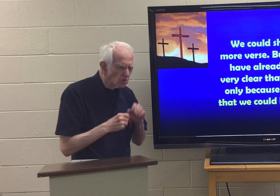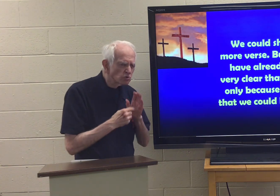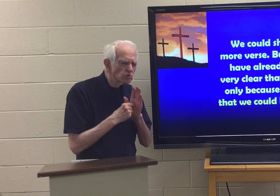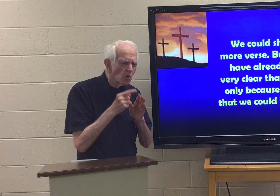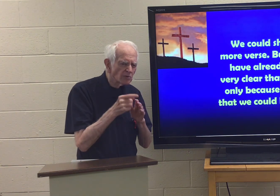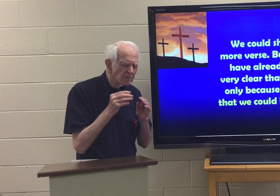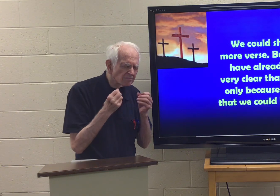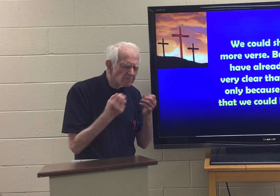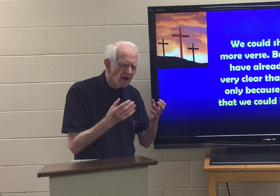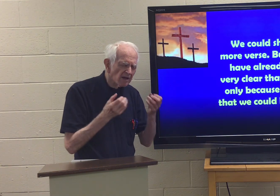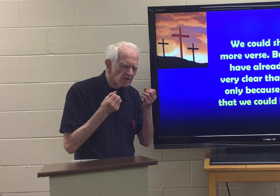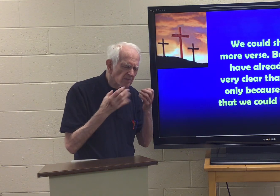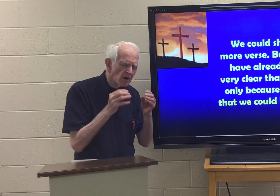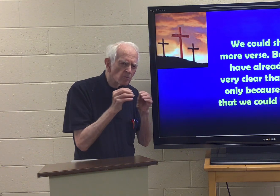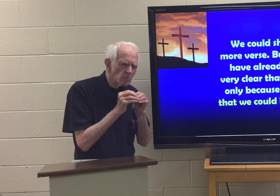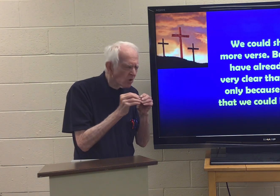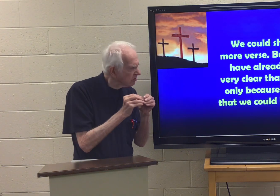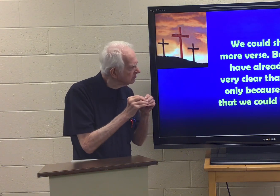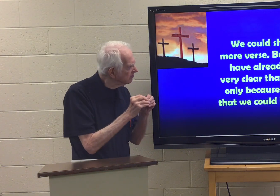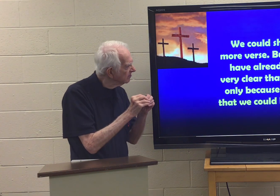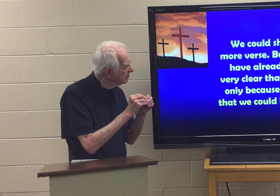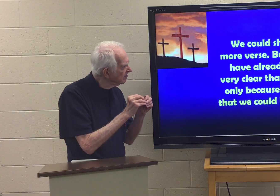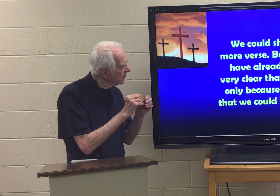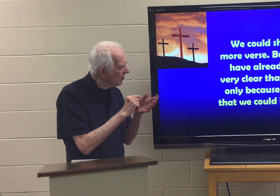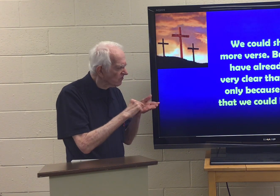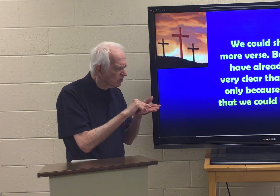We could show you many, many more verses.